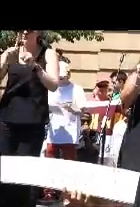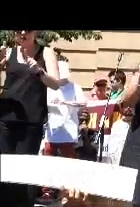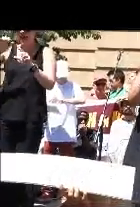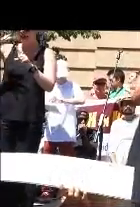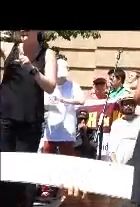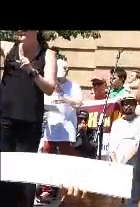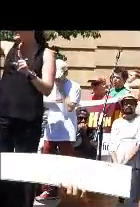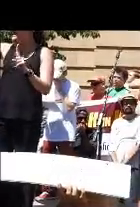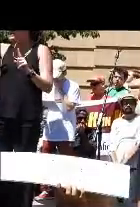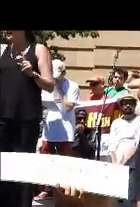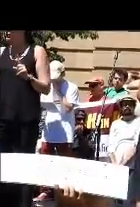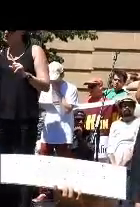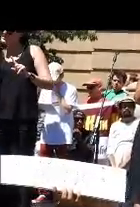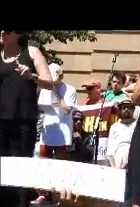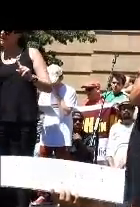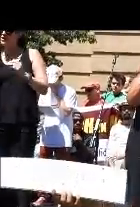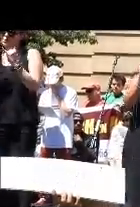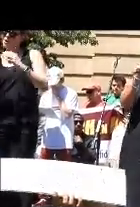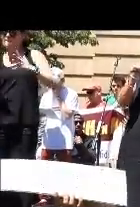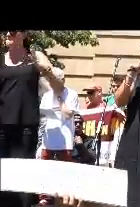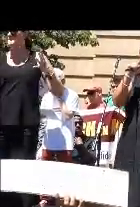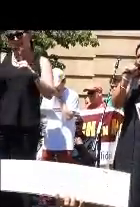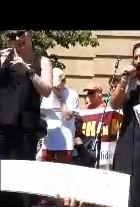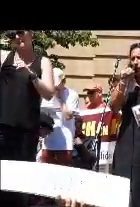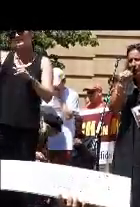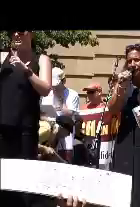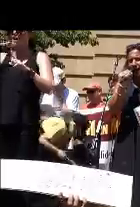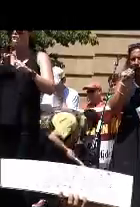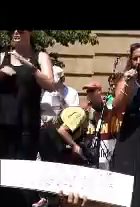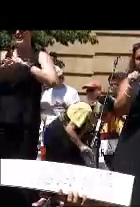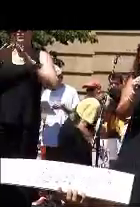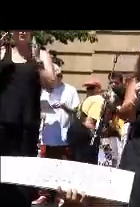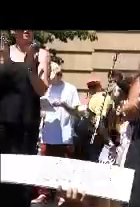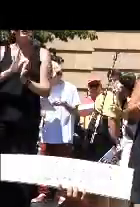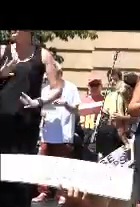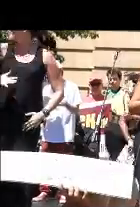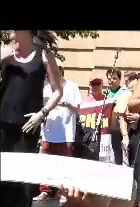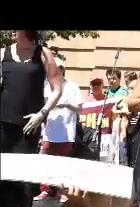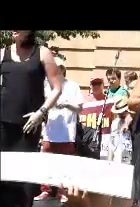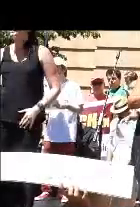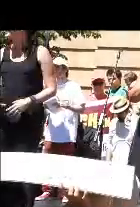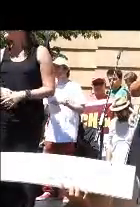to the 7th largest emitting country in the world. We do not want that.